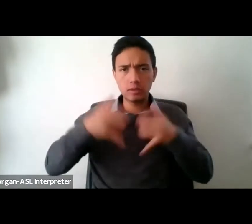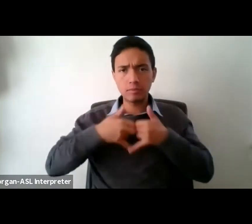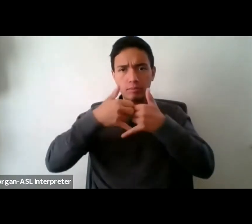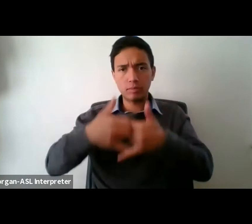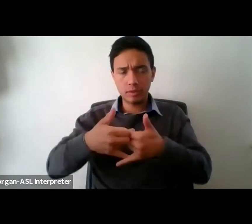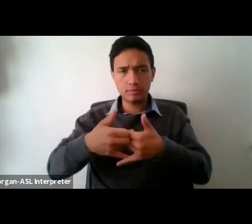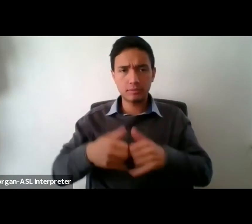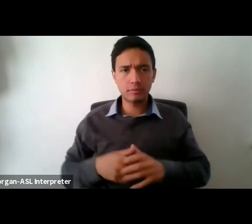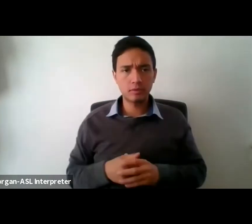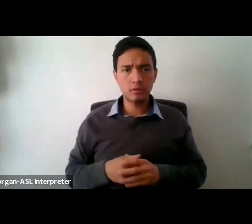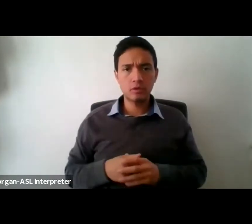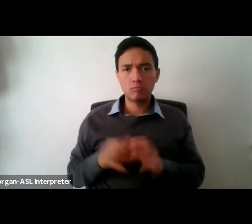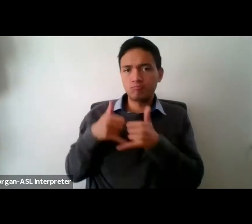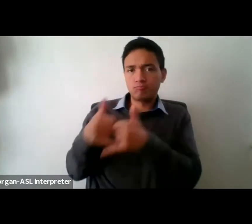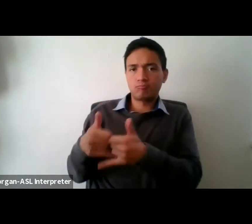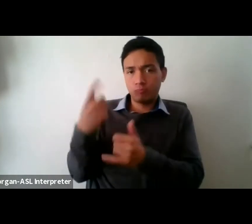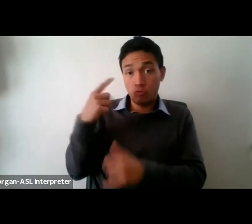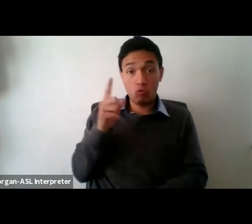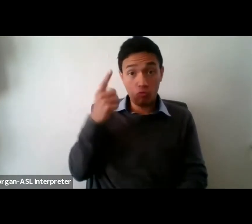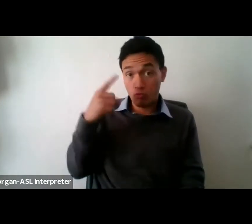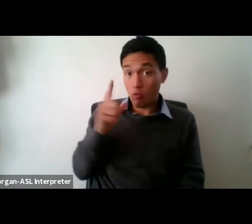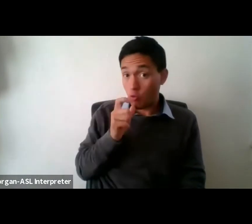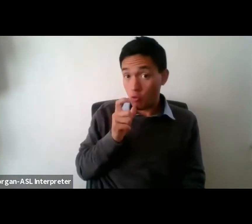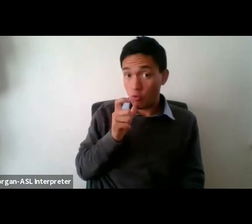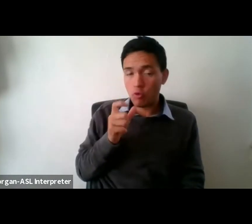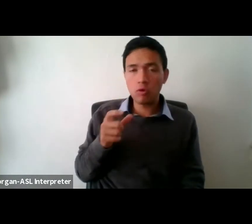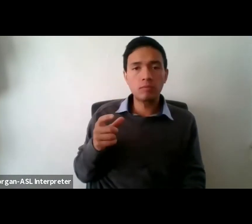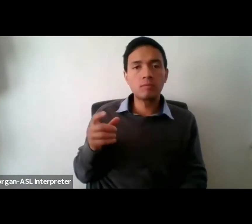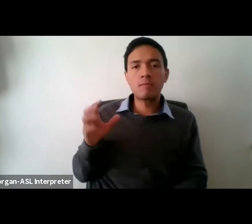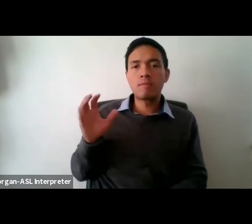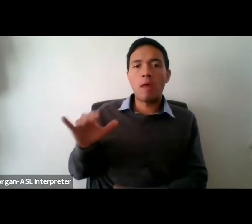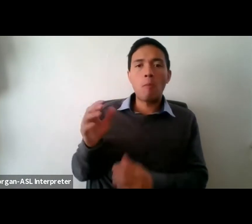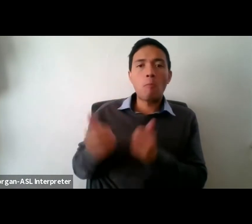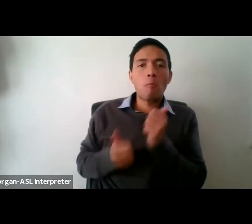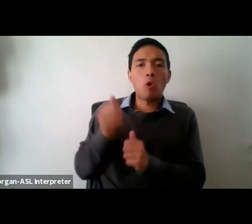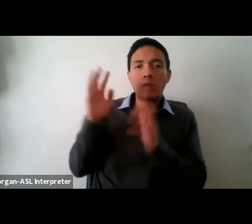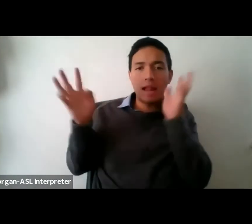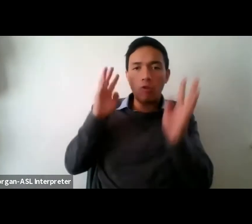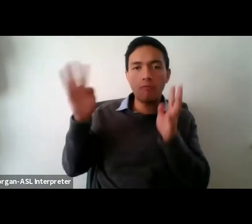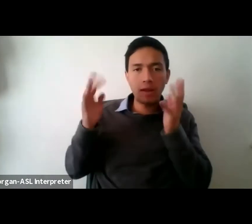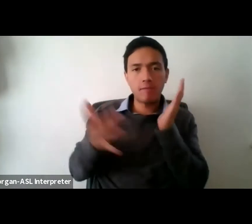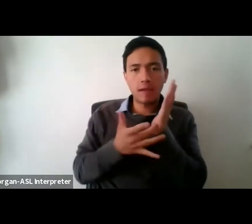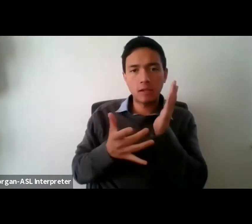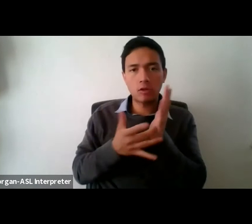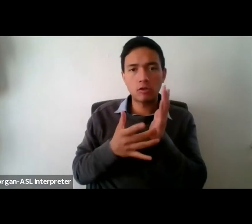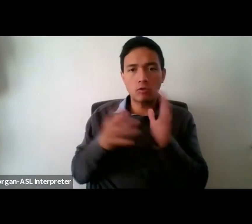innovative technology enabling healthier and more active aging.